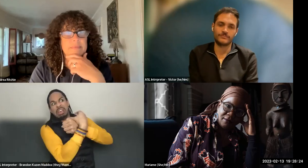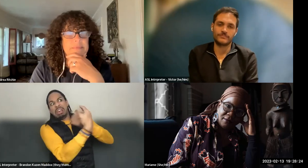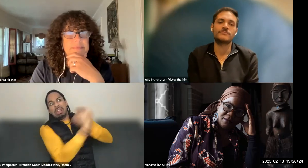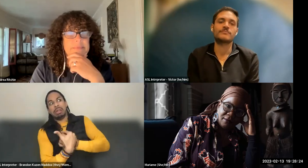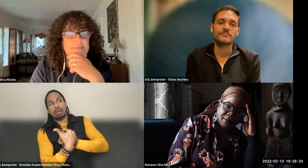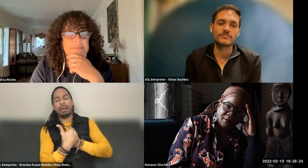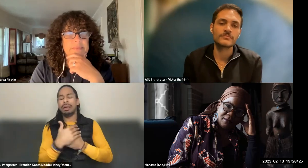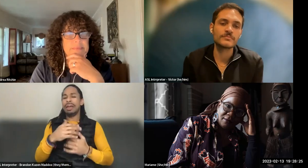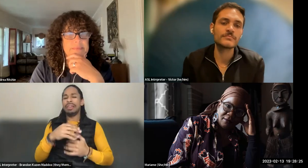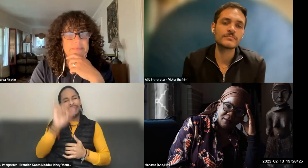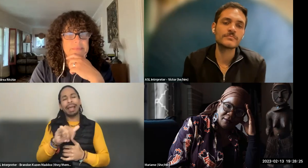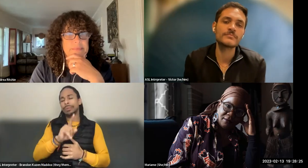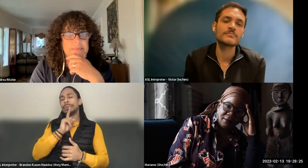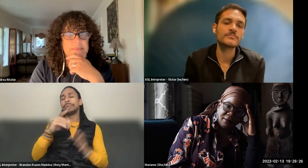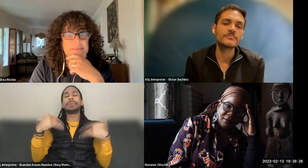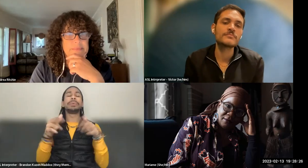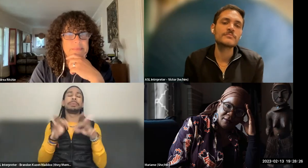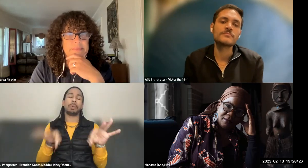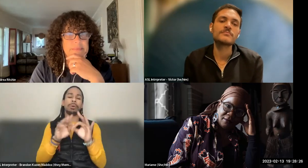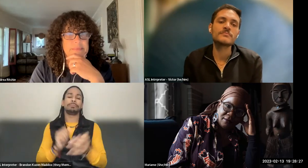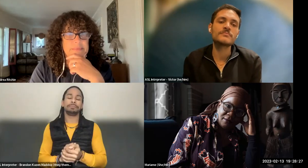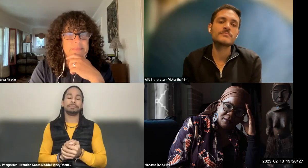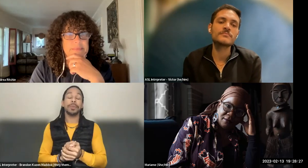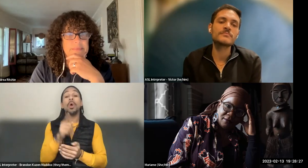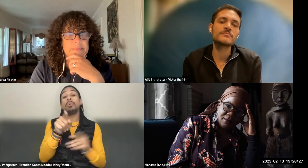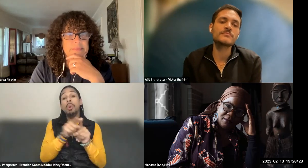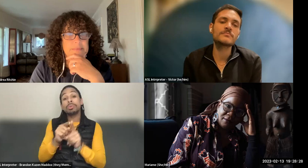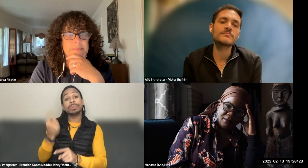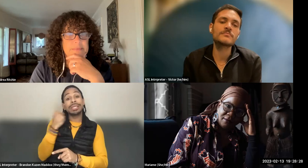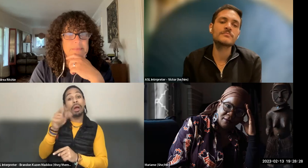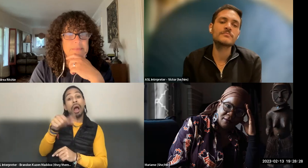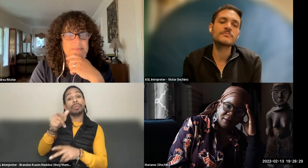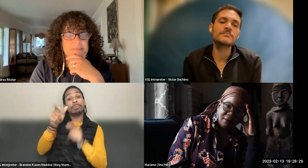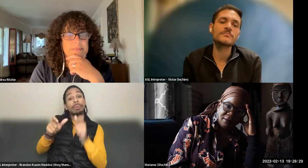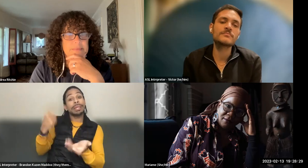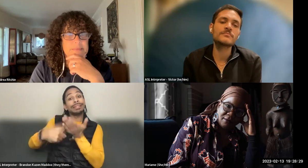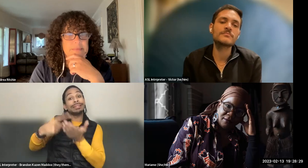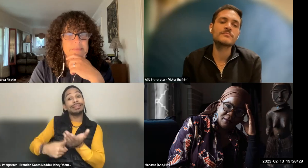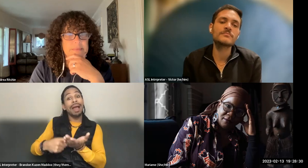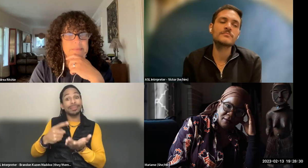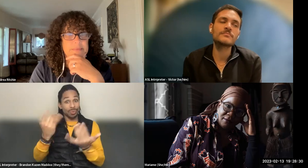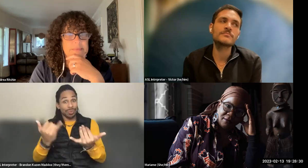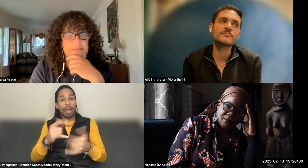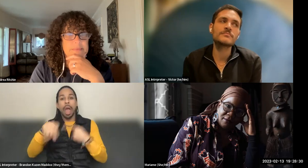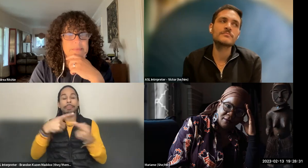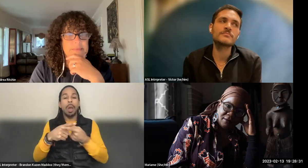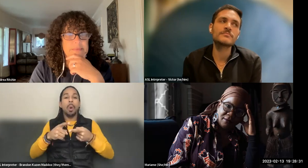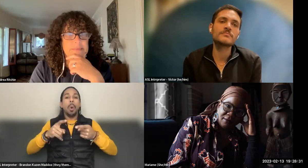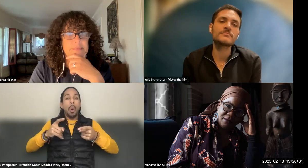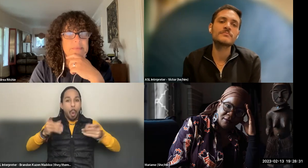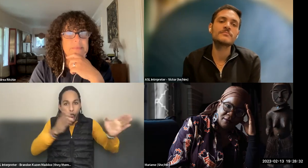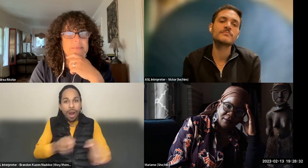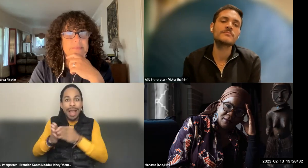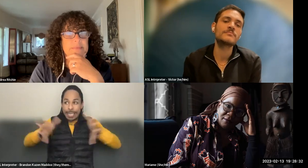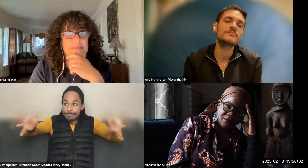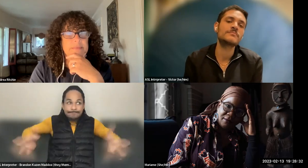important. Then you hear other people talking today about organizing in all these different ways. And guess what?